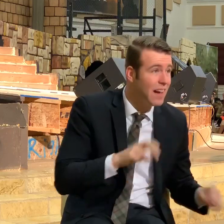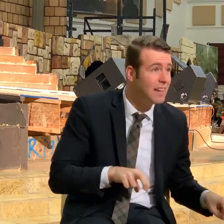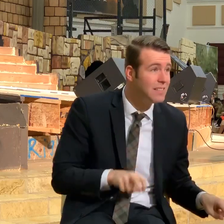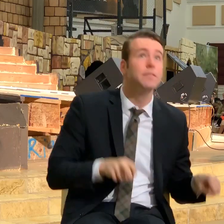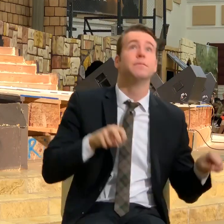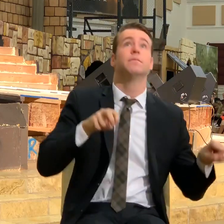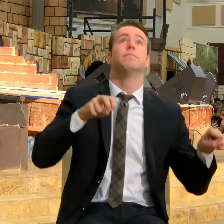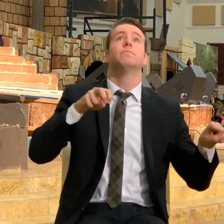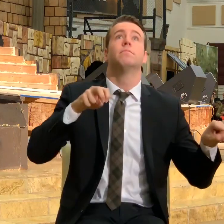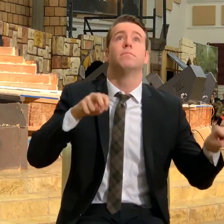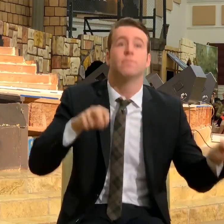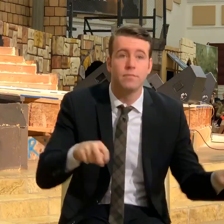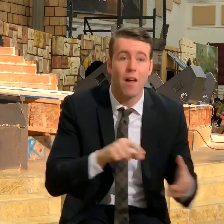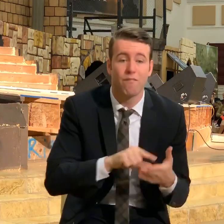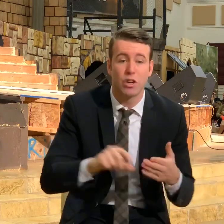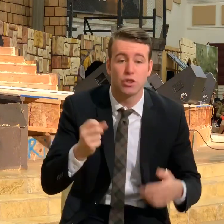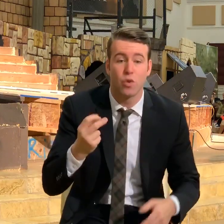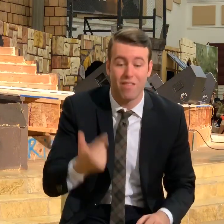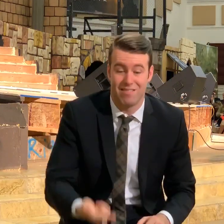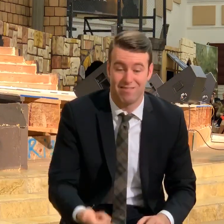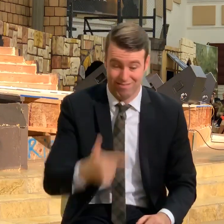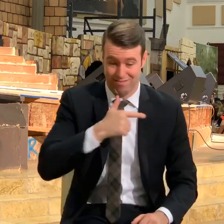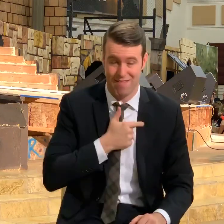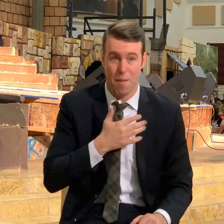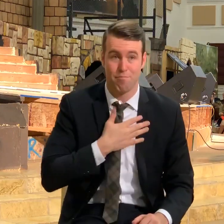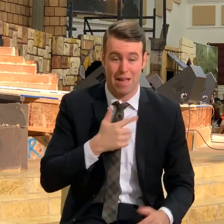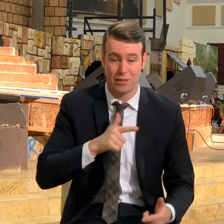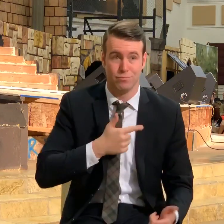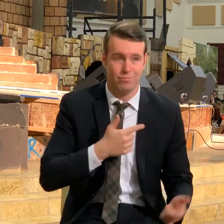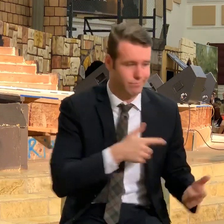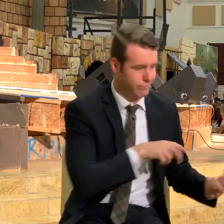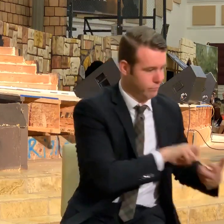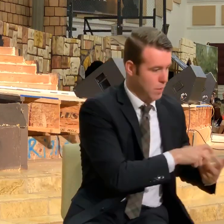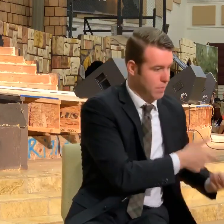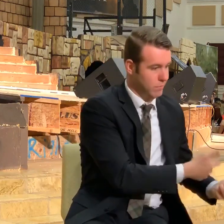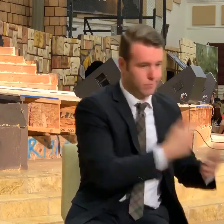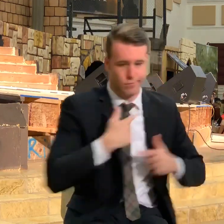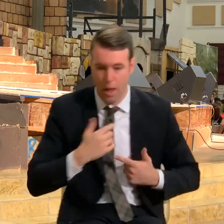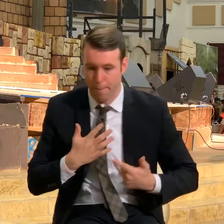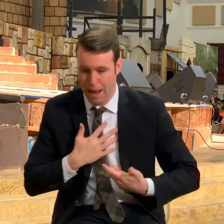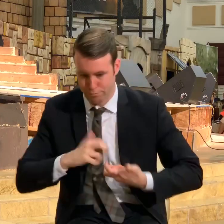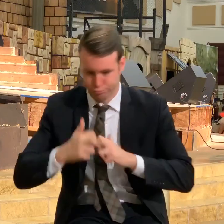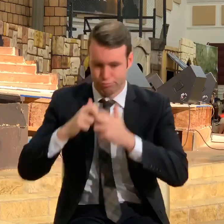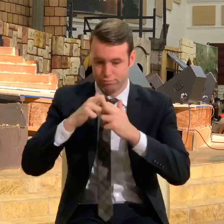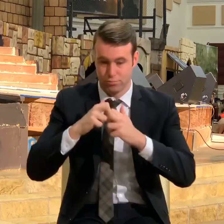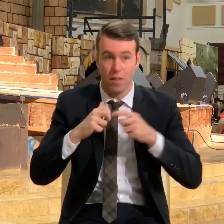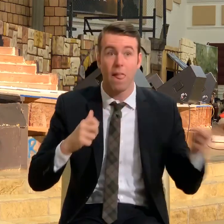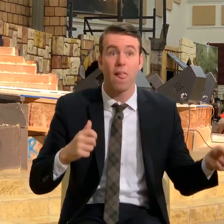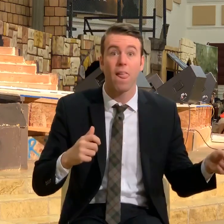number 12, when it came to my adversity, he said, they rewarded me